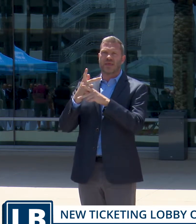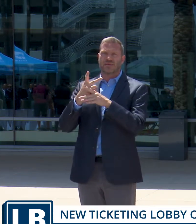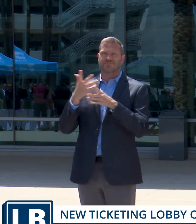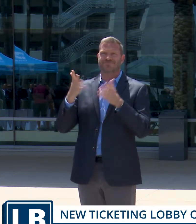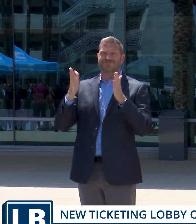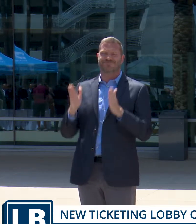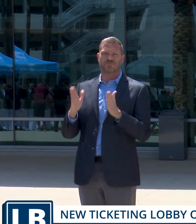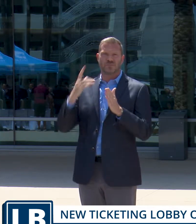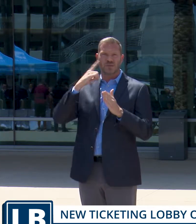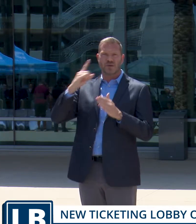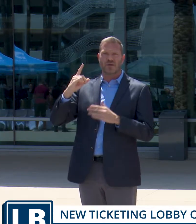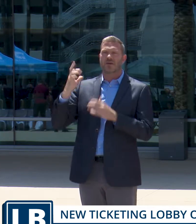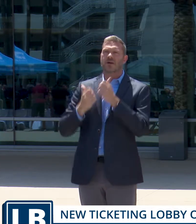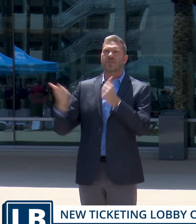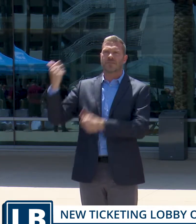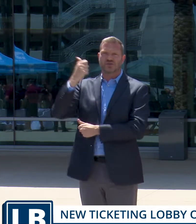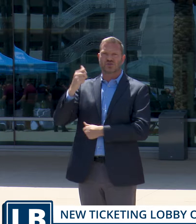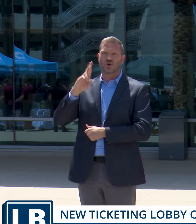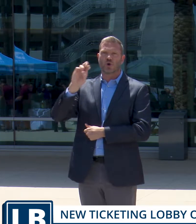in the audience.